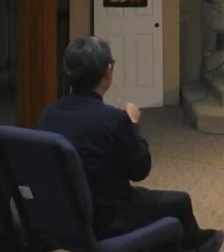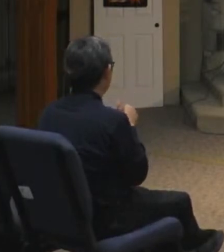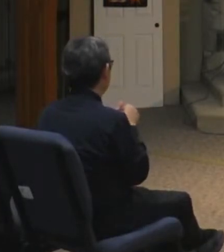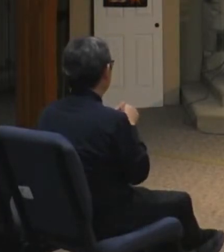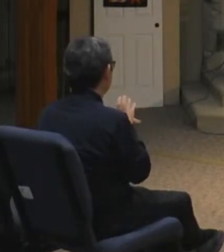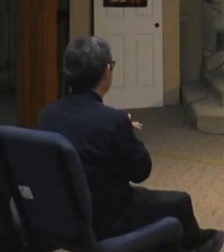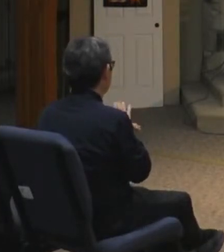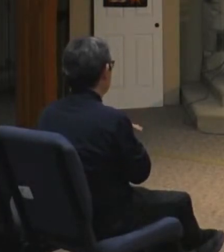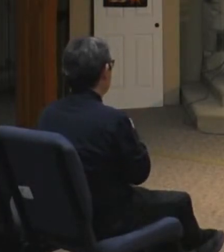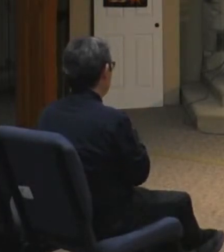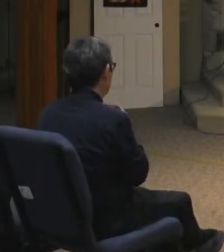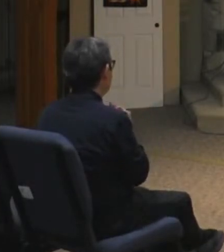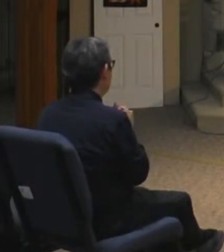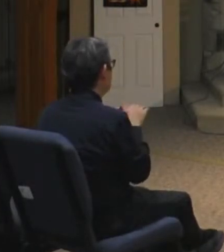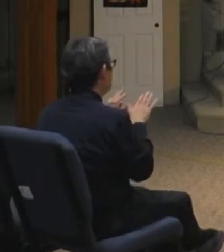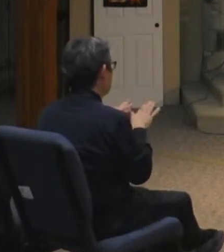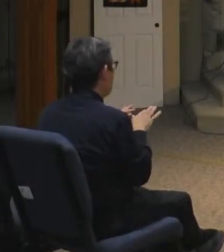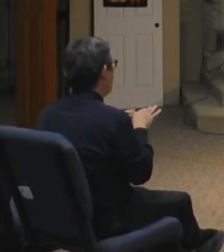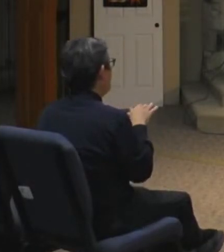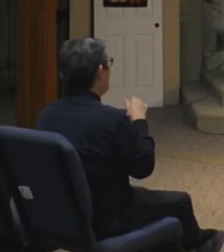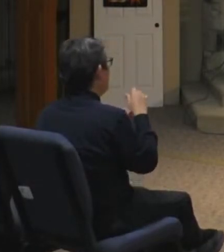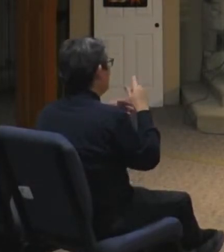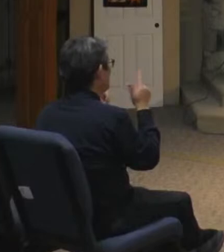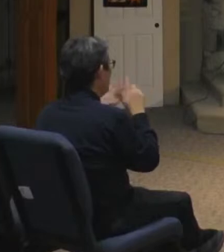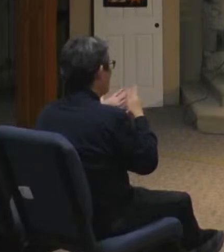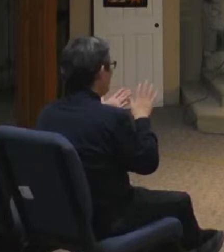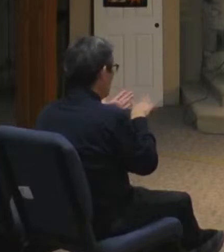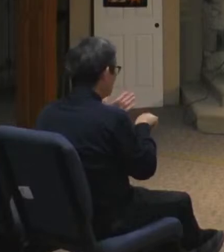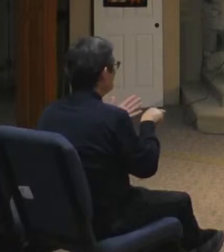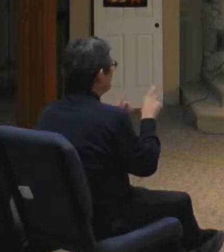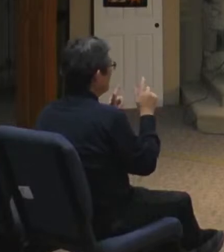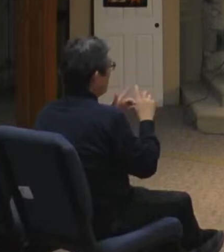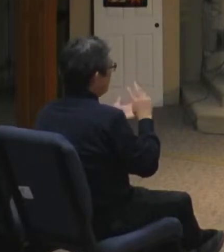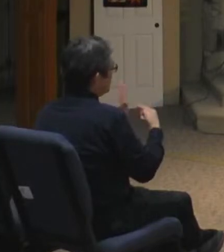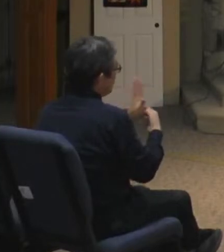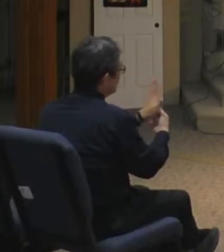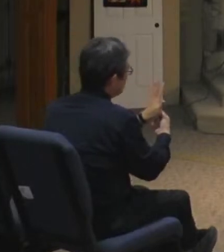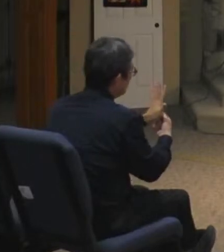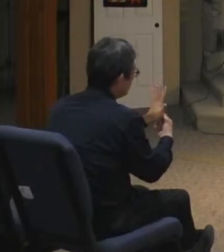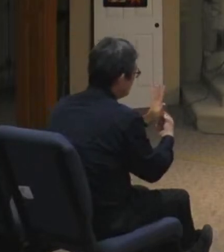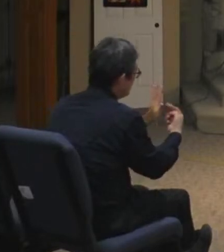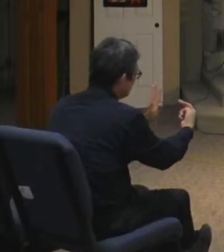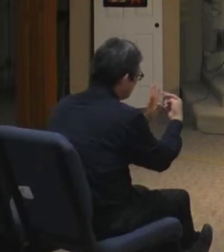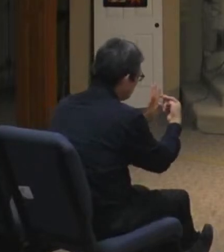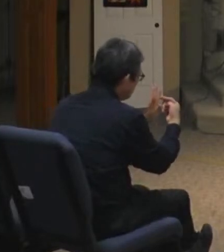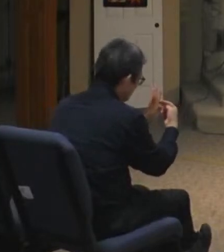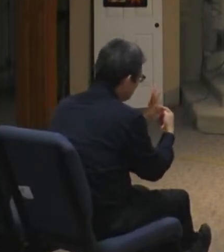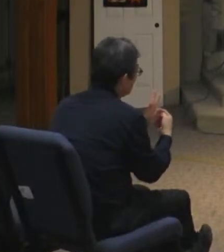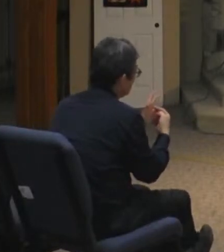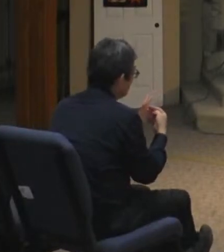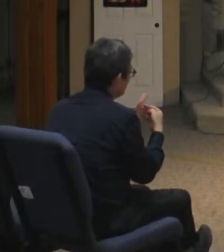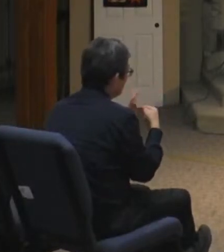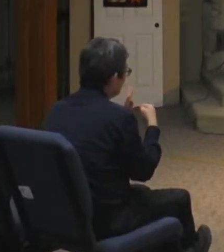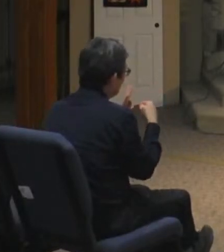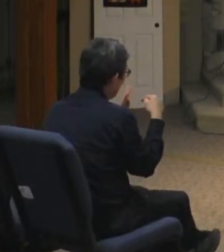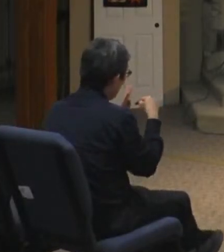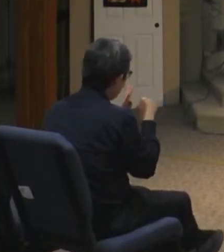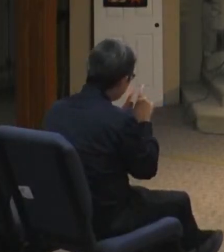language, and so, I mean, you can lead people to Christ, but it just takes so much more effort and longer. Now they can see it for themselves, and it's